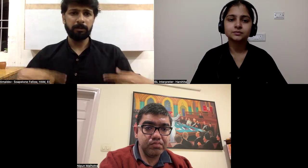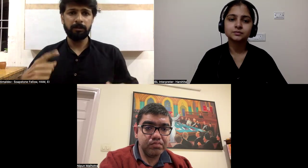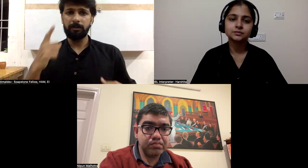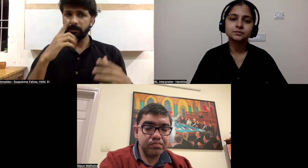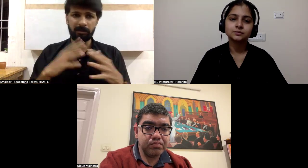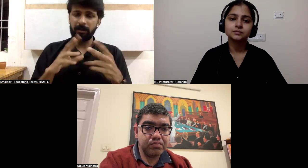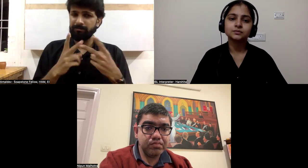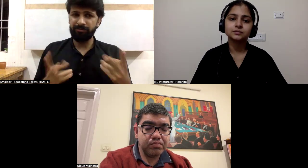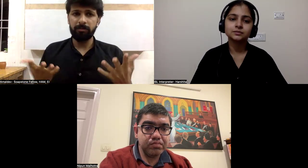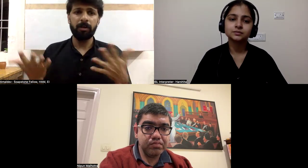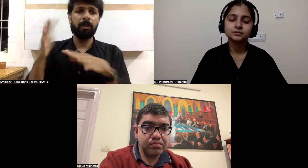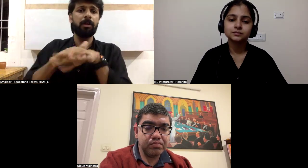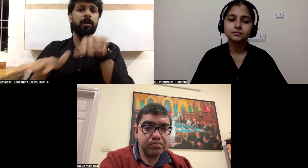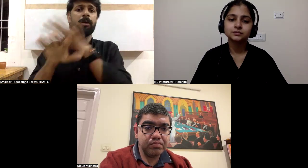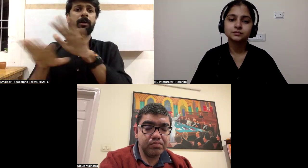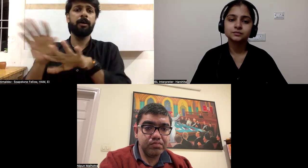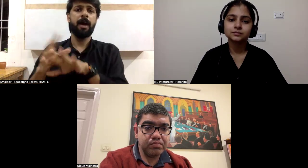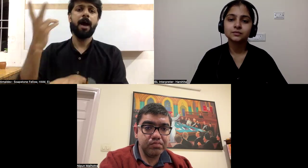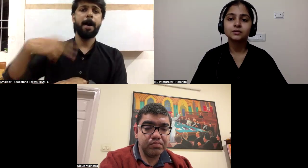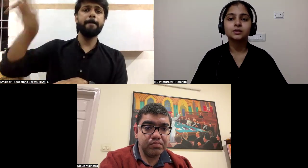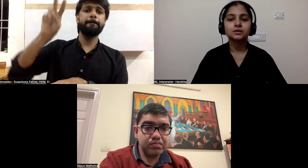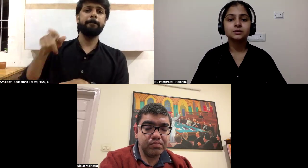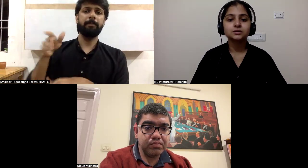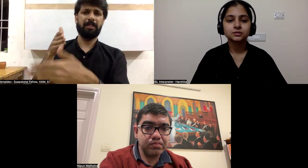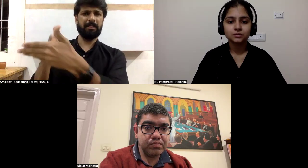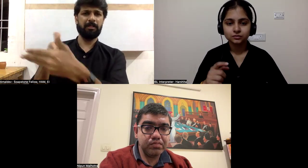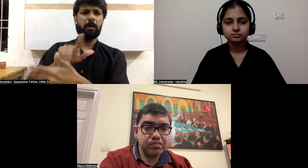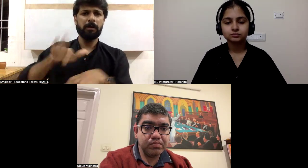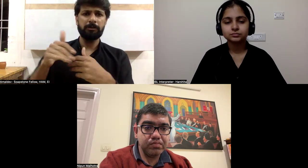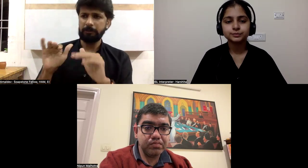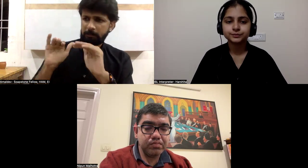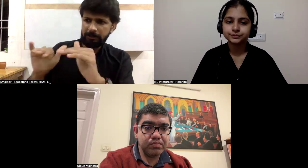There's different needs of accessibility, and there's